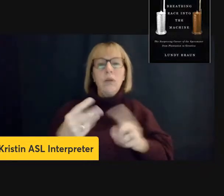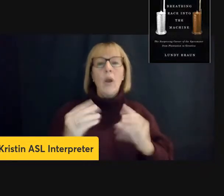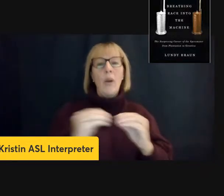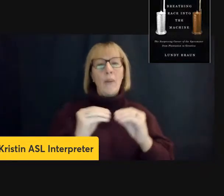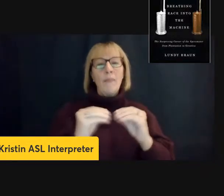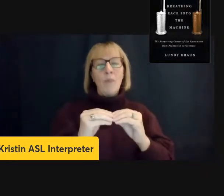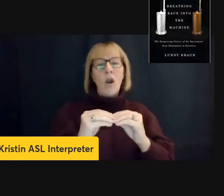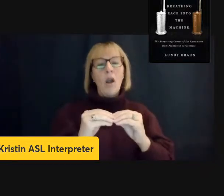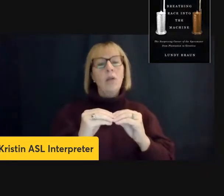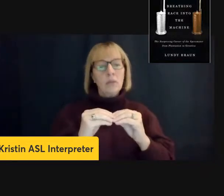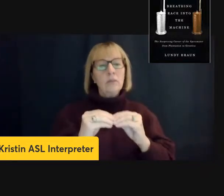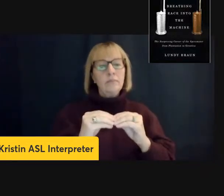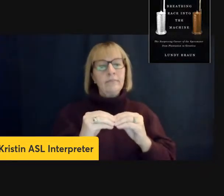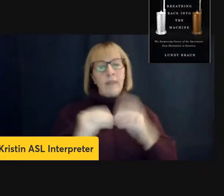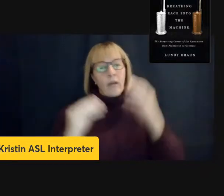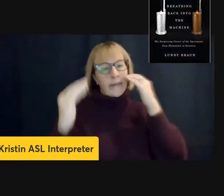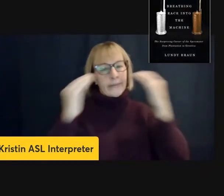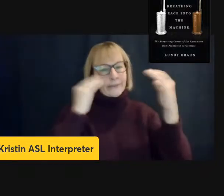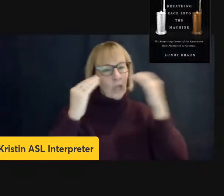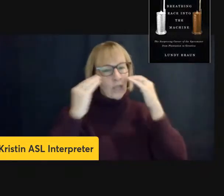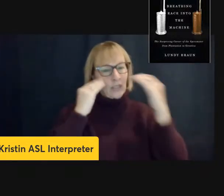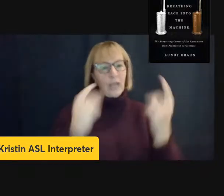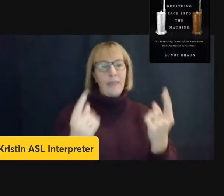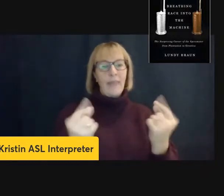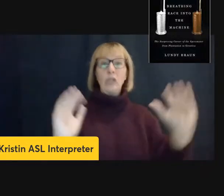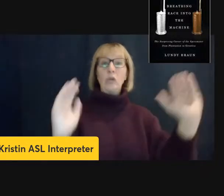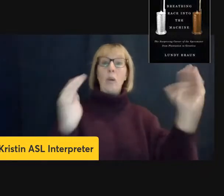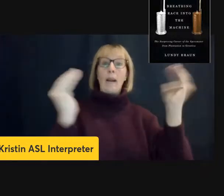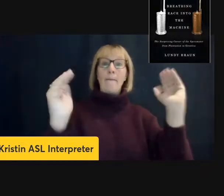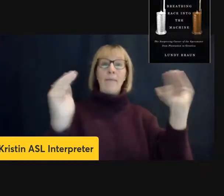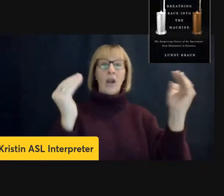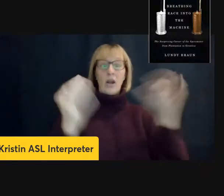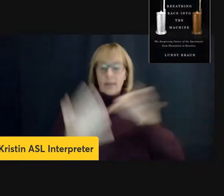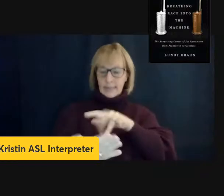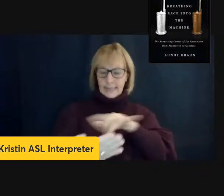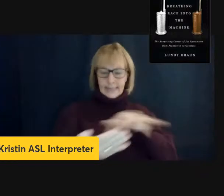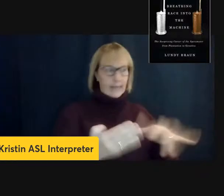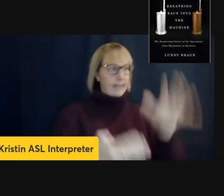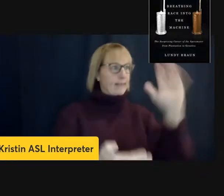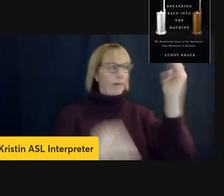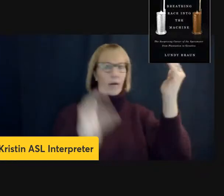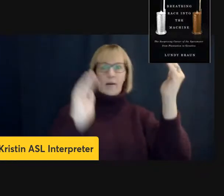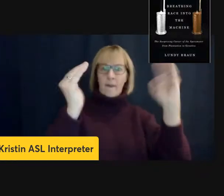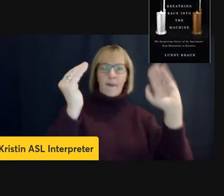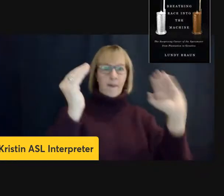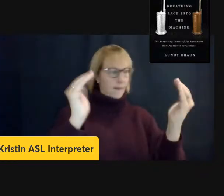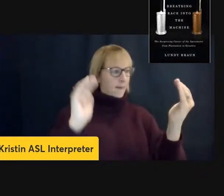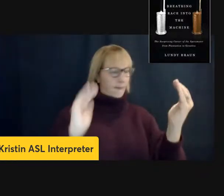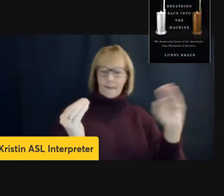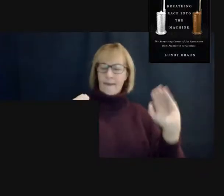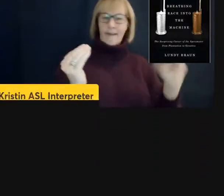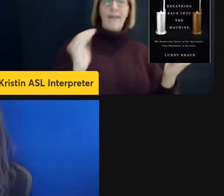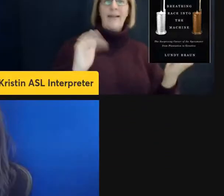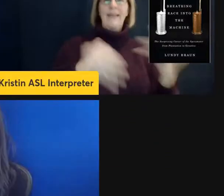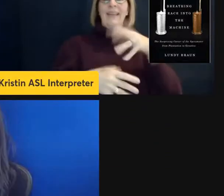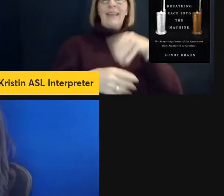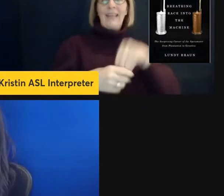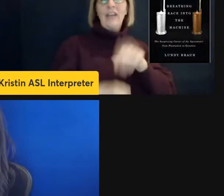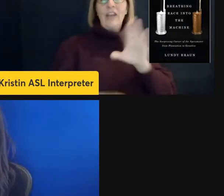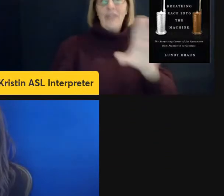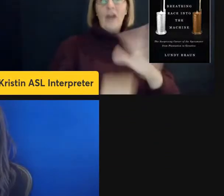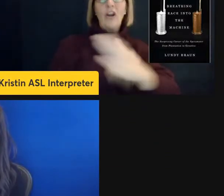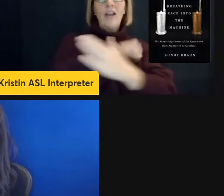authority because they could do comparative studies in their respective countries.